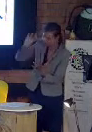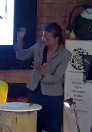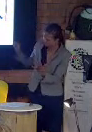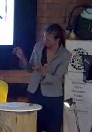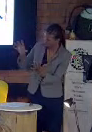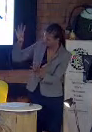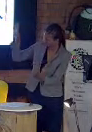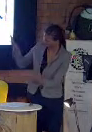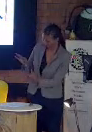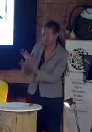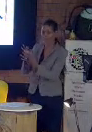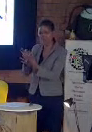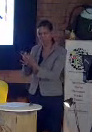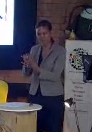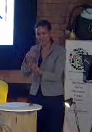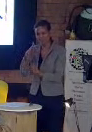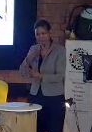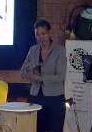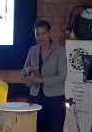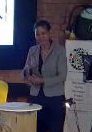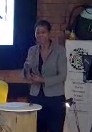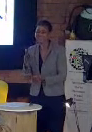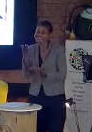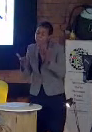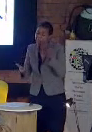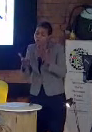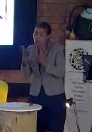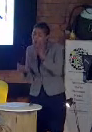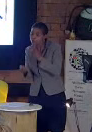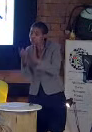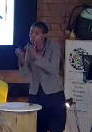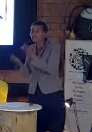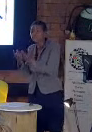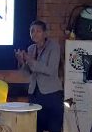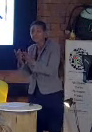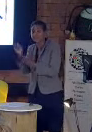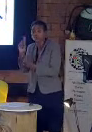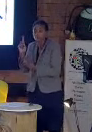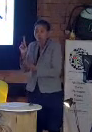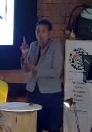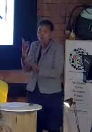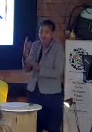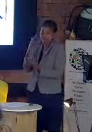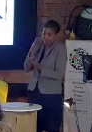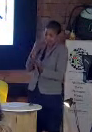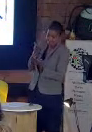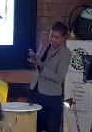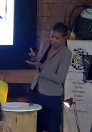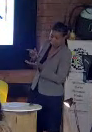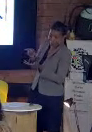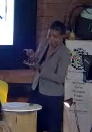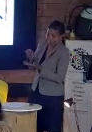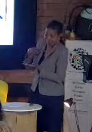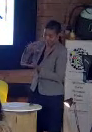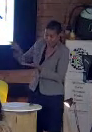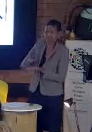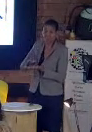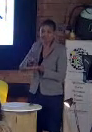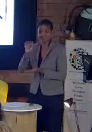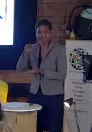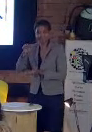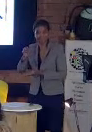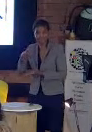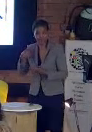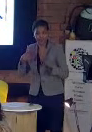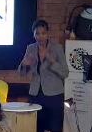it depends, you know, in terms of opportunities, what comes out. But yeah, definitely, it would be so interesting. For